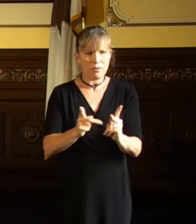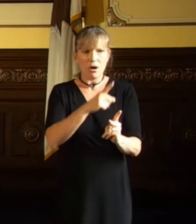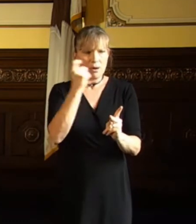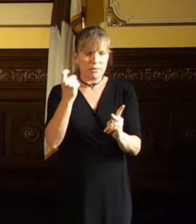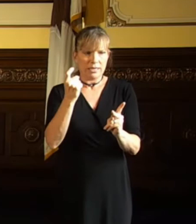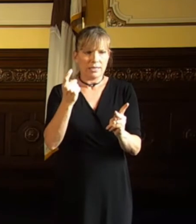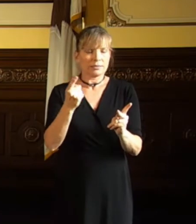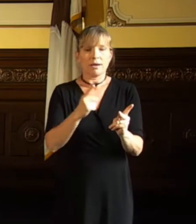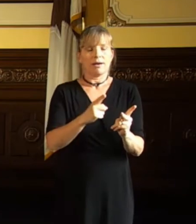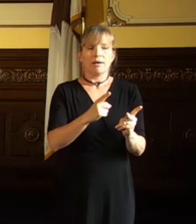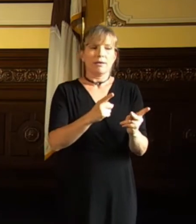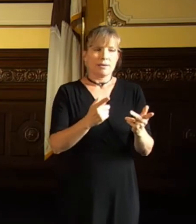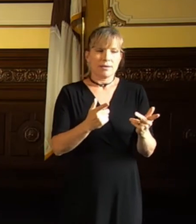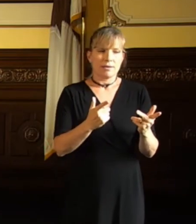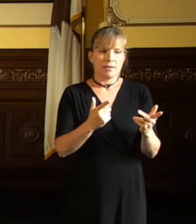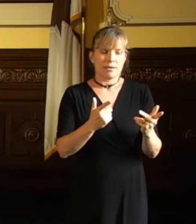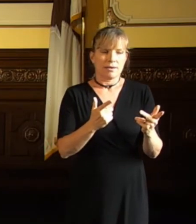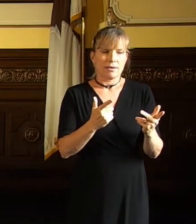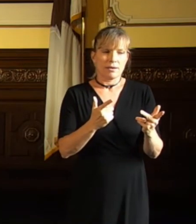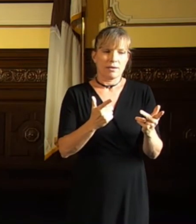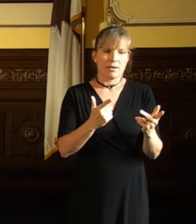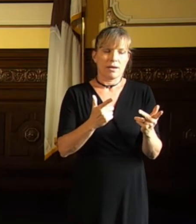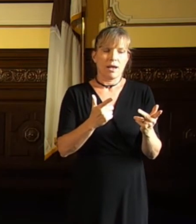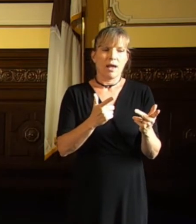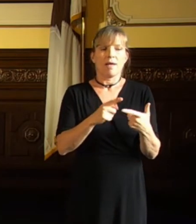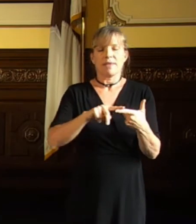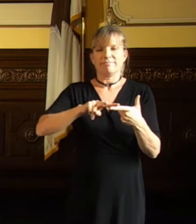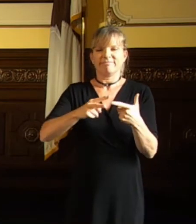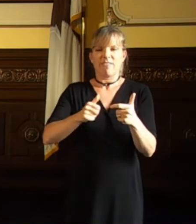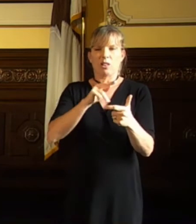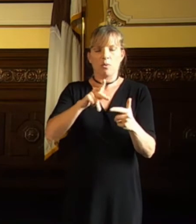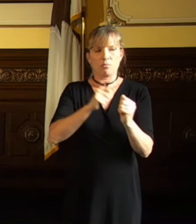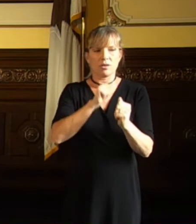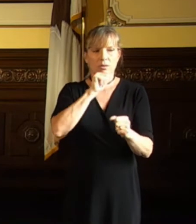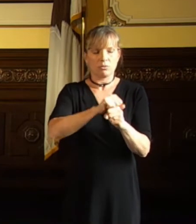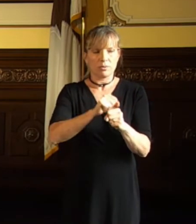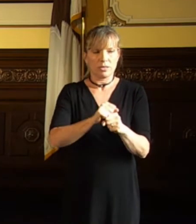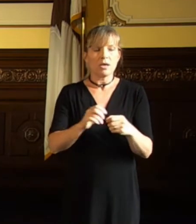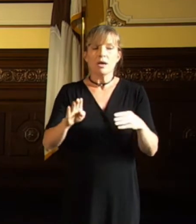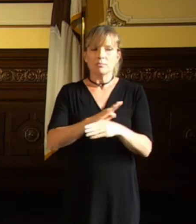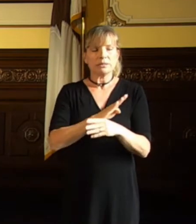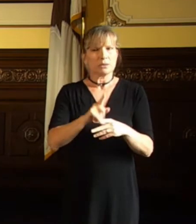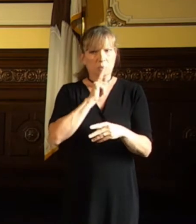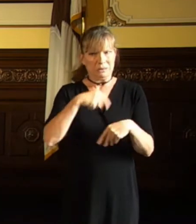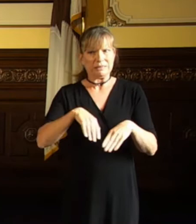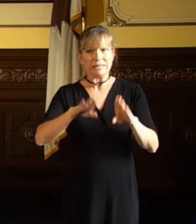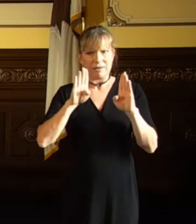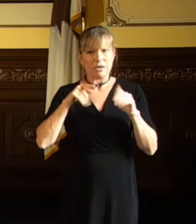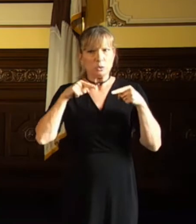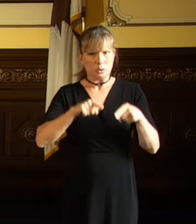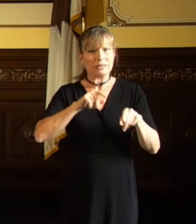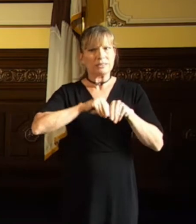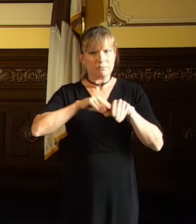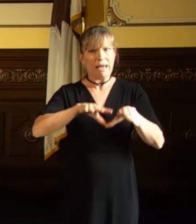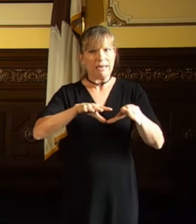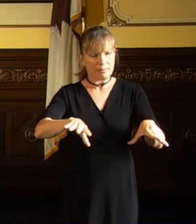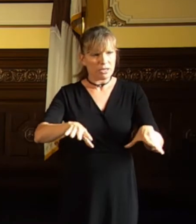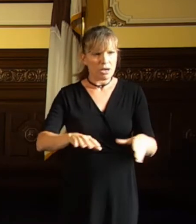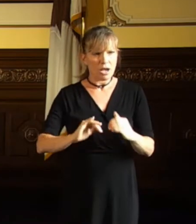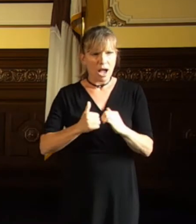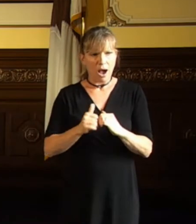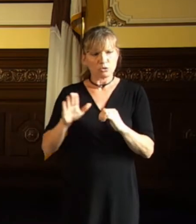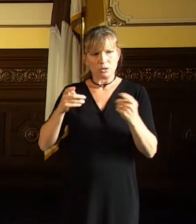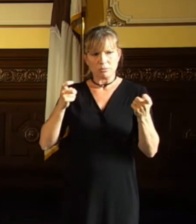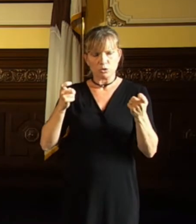drop in the number of employees. And a follow-up with the unemployment issue. Businesses have made significant sacrifices during the pandemic. Yes. How is